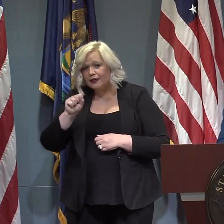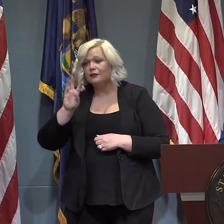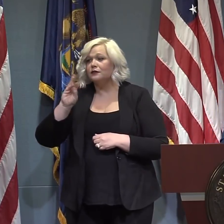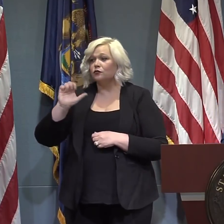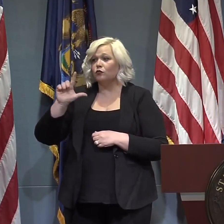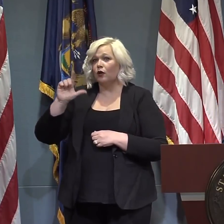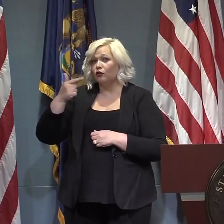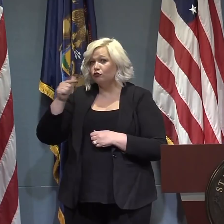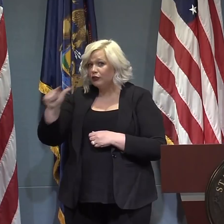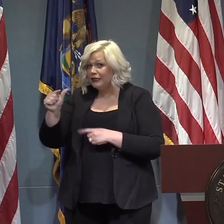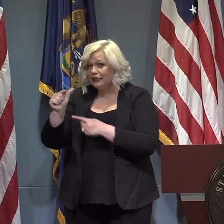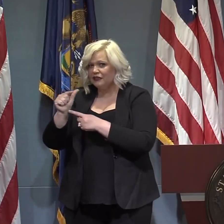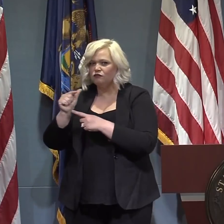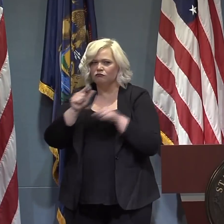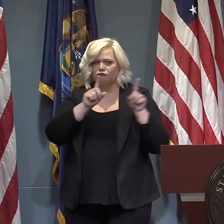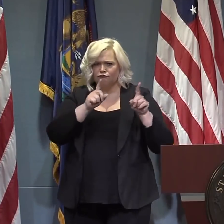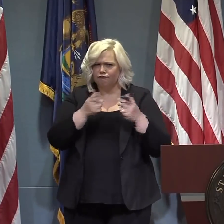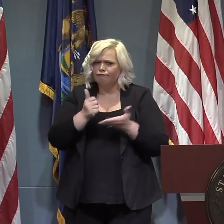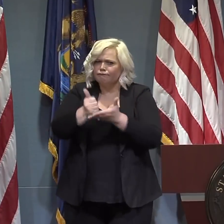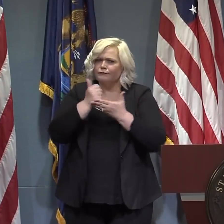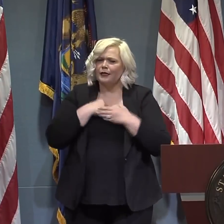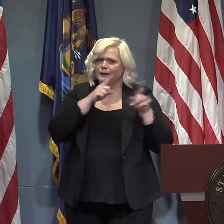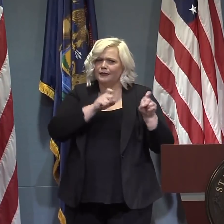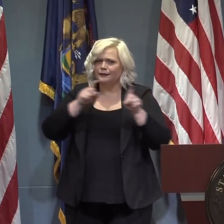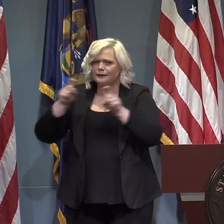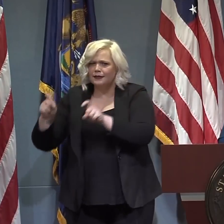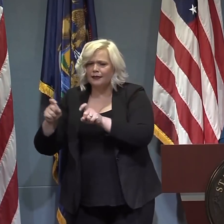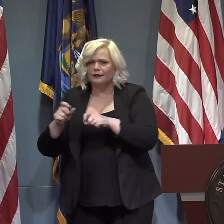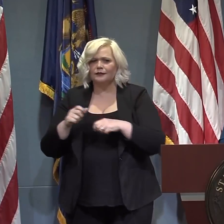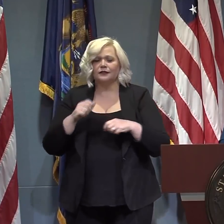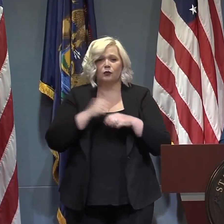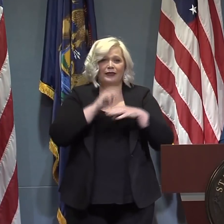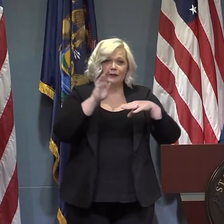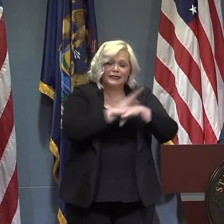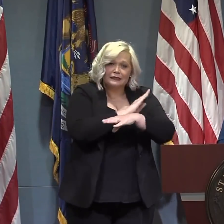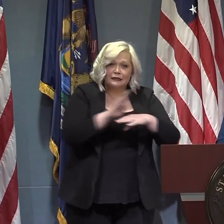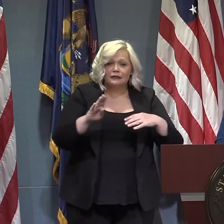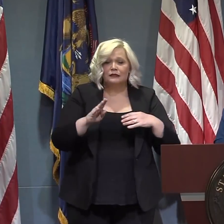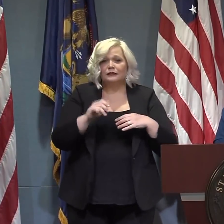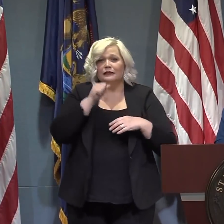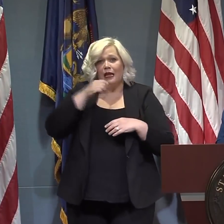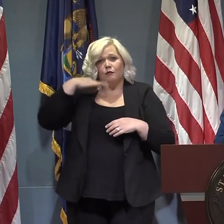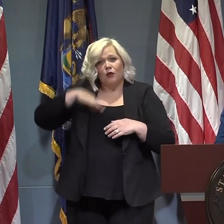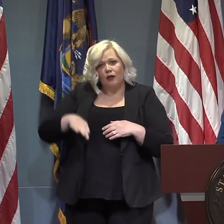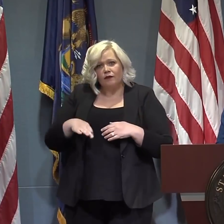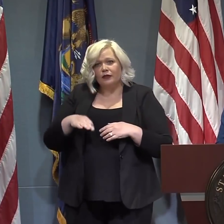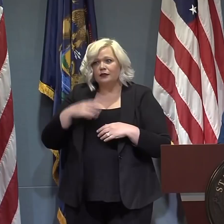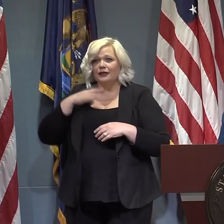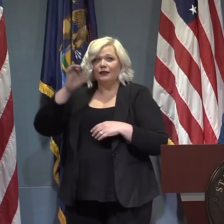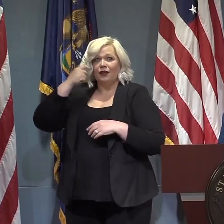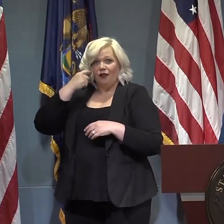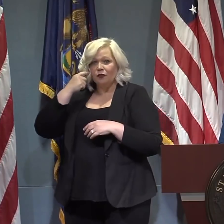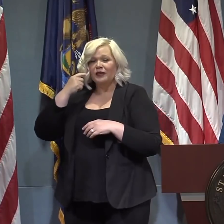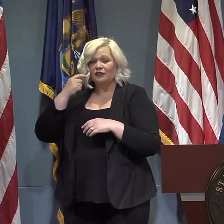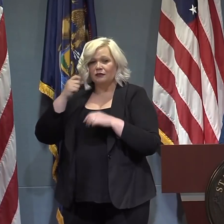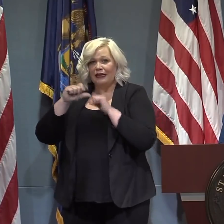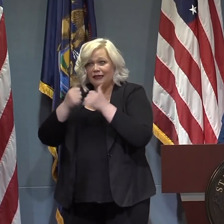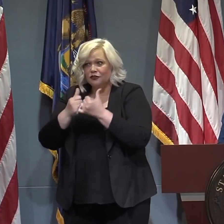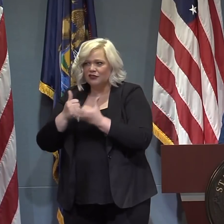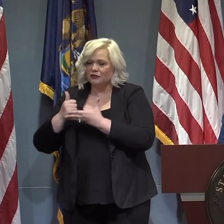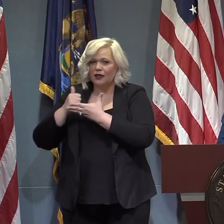partners in business and the nonprofit sector, and our partners in the federal government. Our goal is to